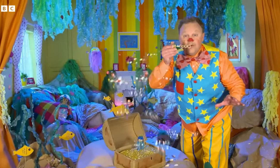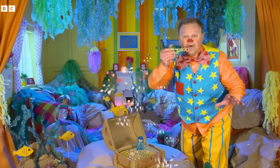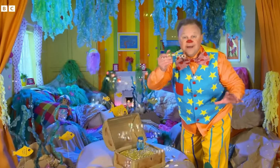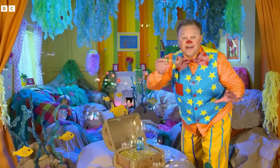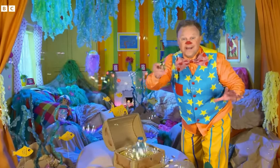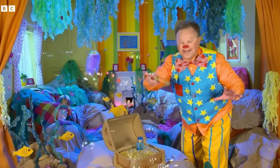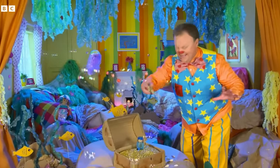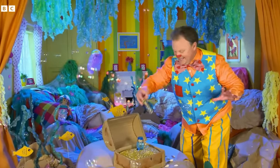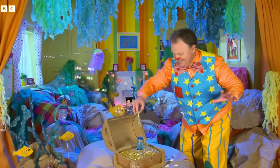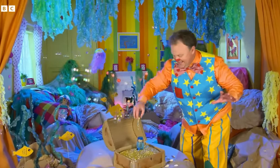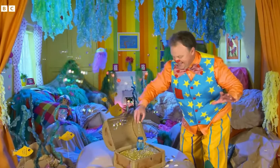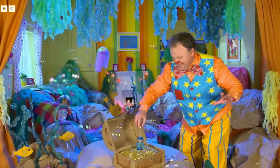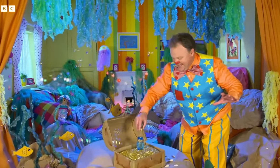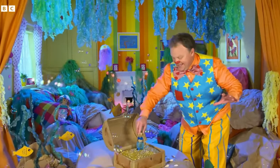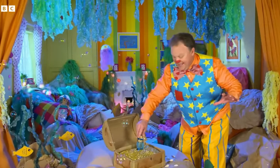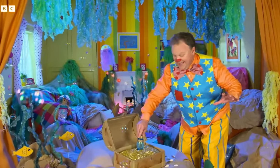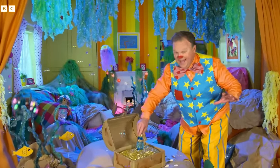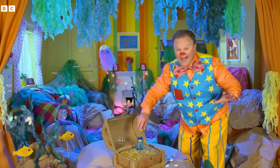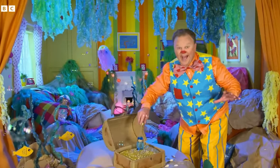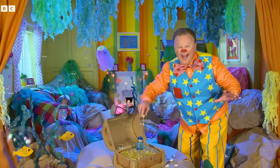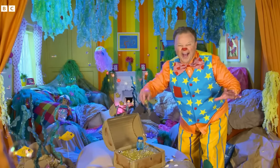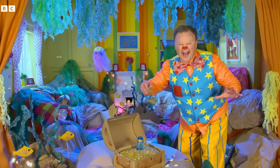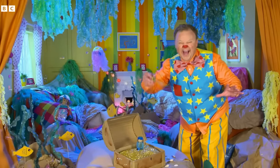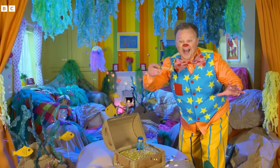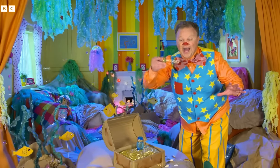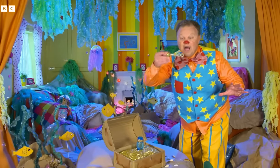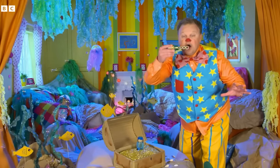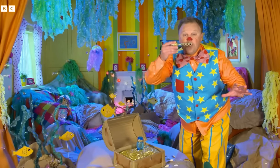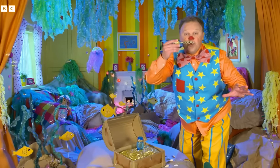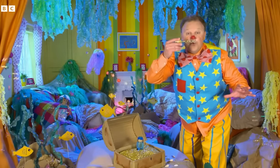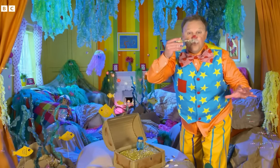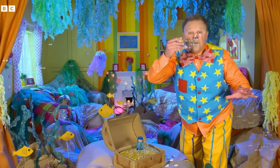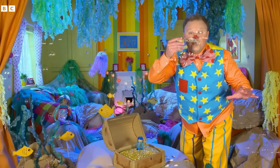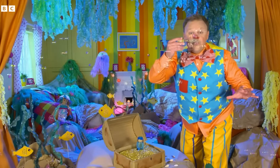That looks like fun, Mr. Tumble. Bubble treasure!